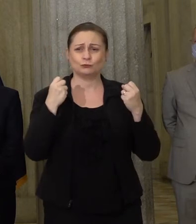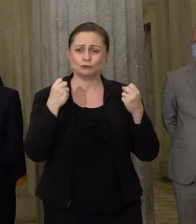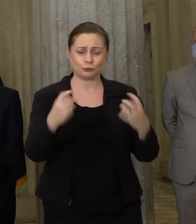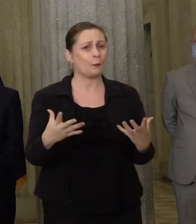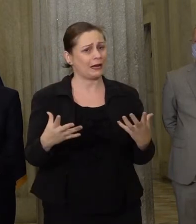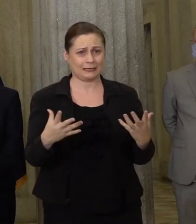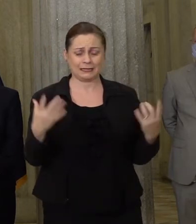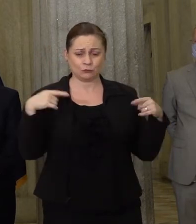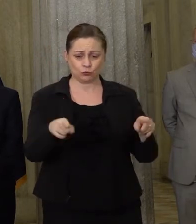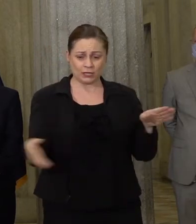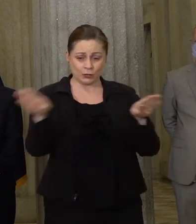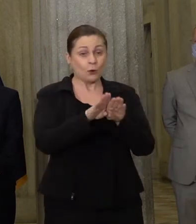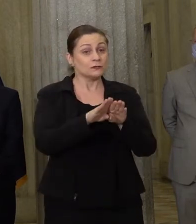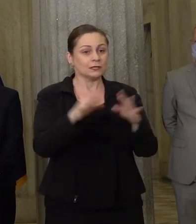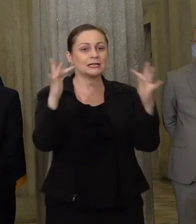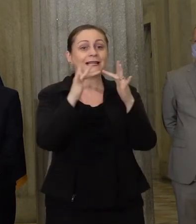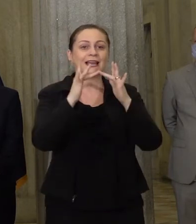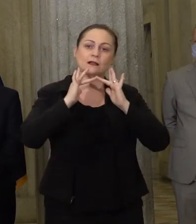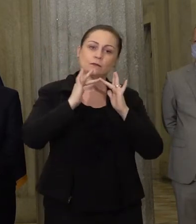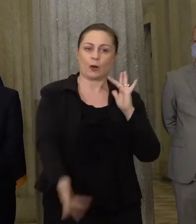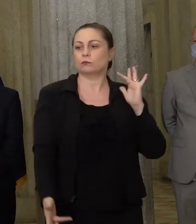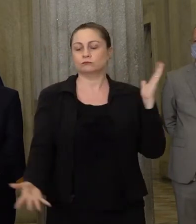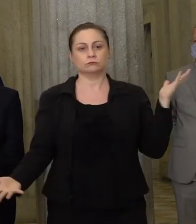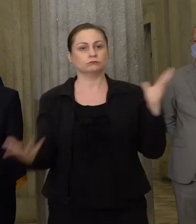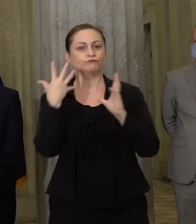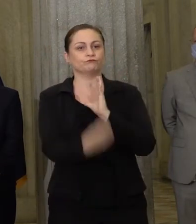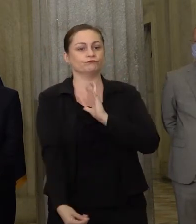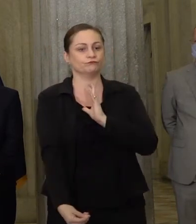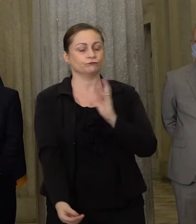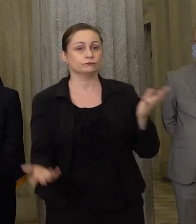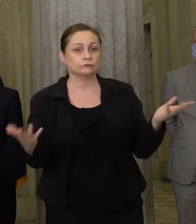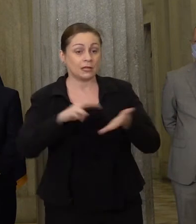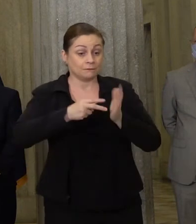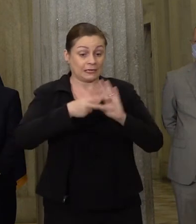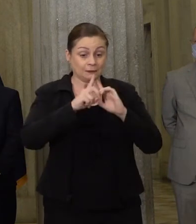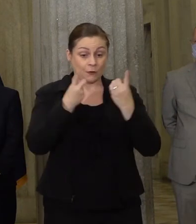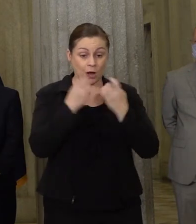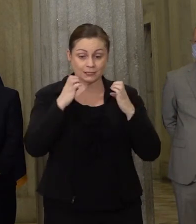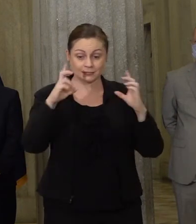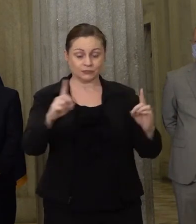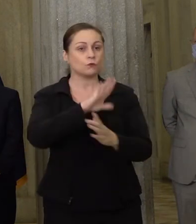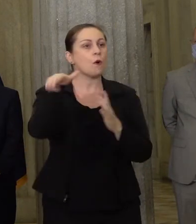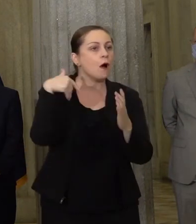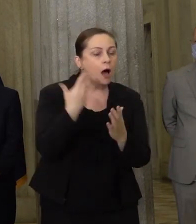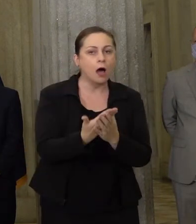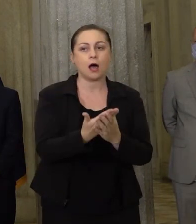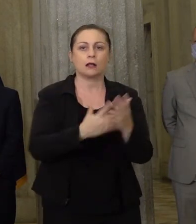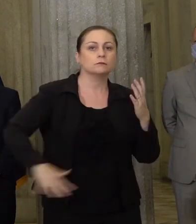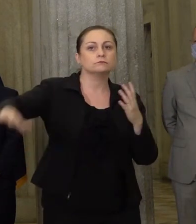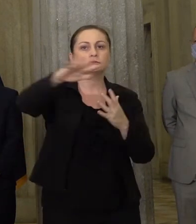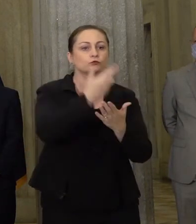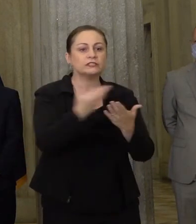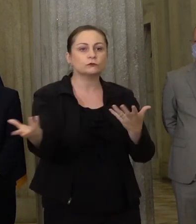this closure period, we've lost contact with them. That is the Department of Education and all